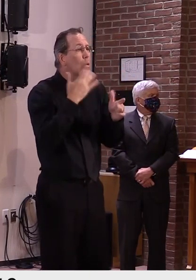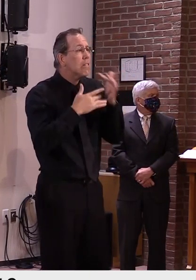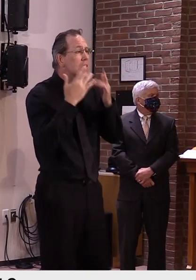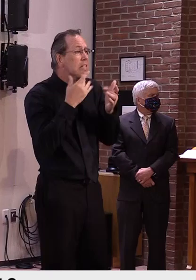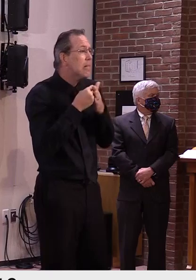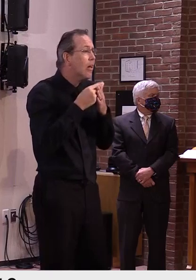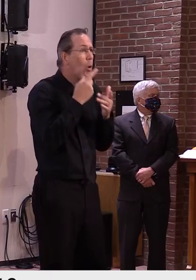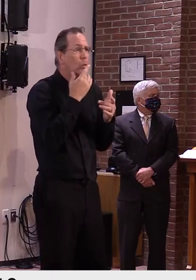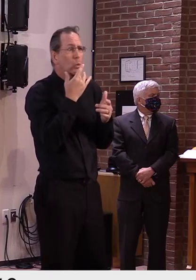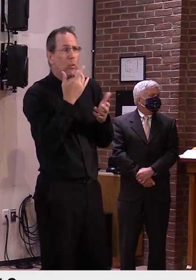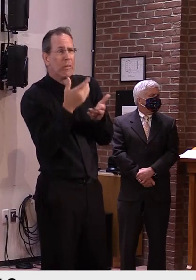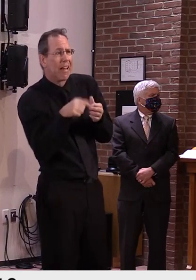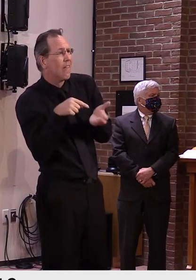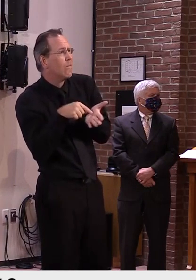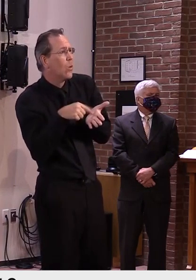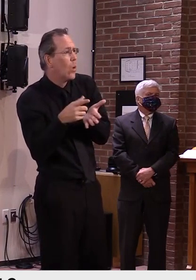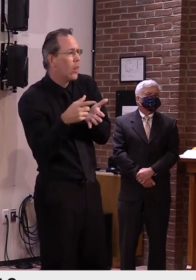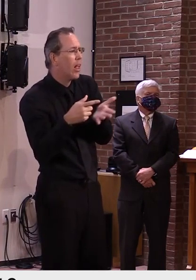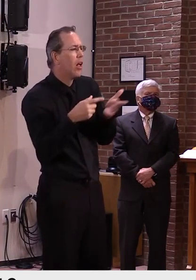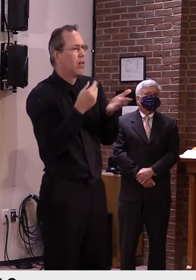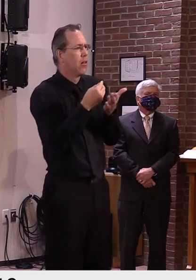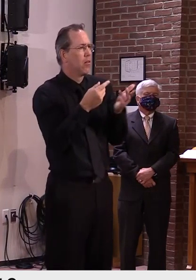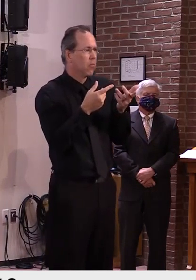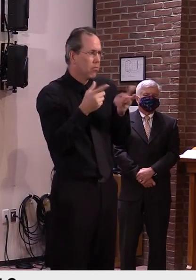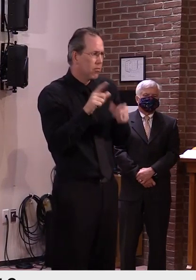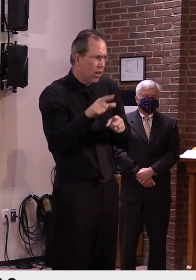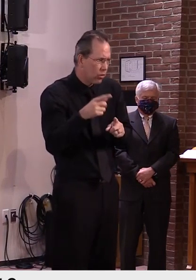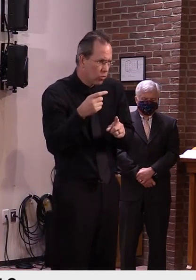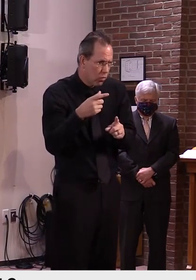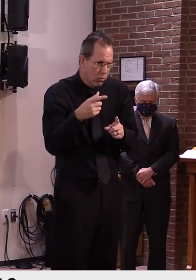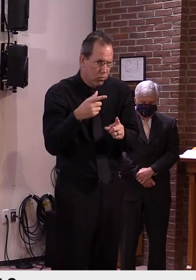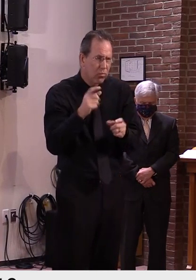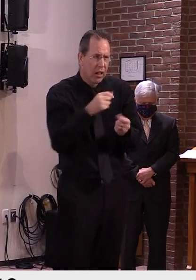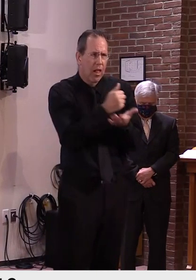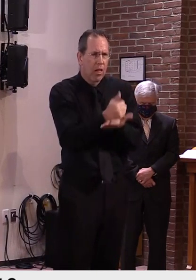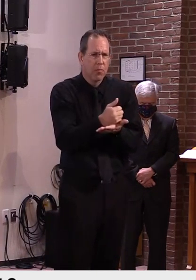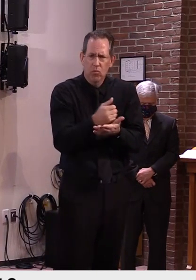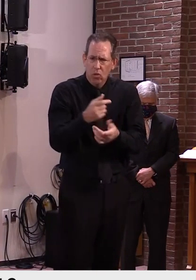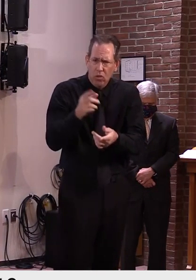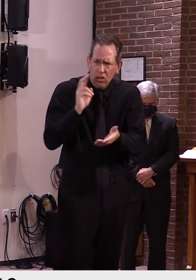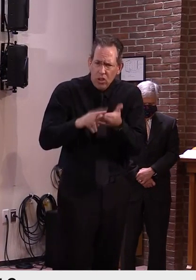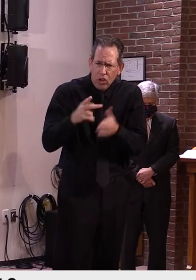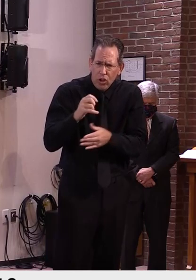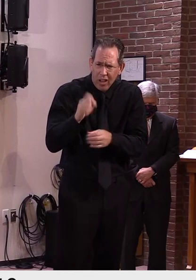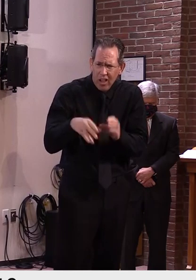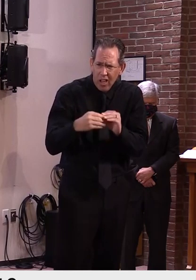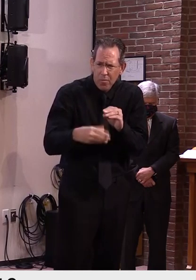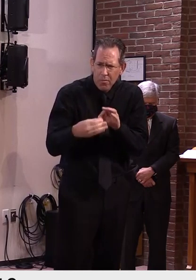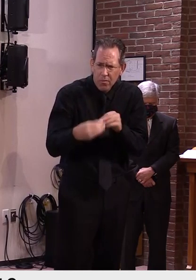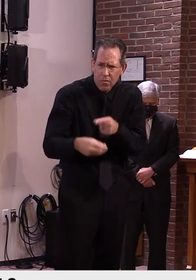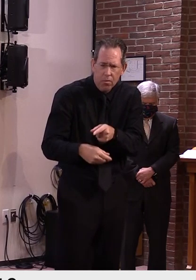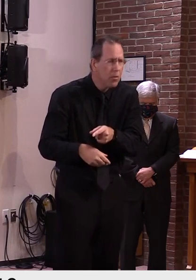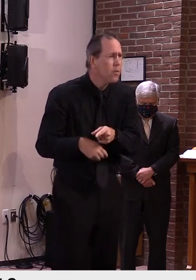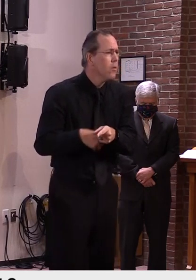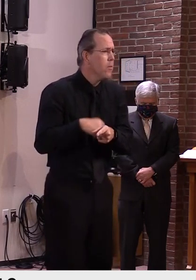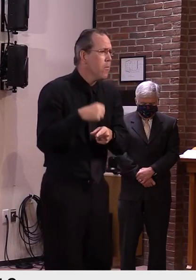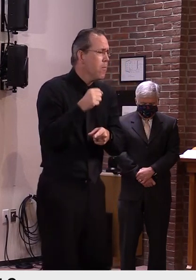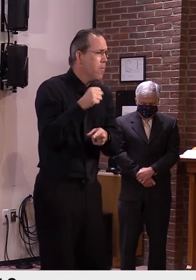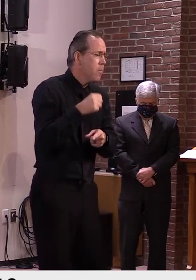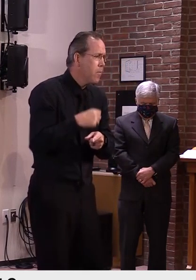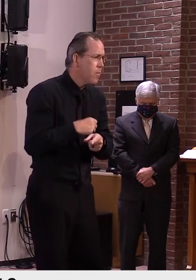are protected. Secretary Curley, anything to offer on that? Governor, yes, we, through